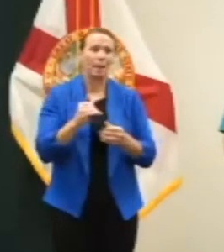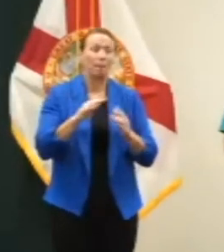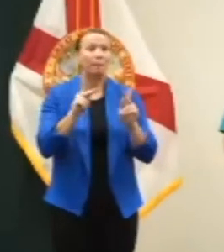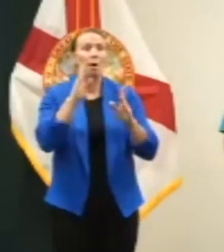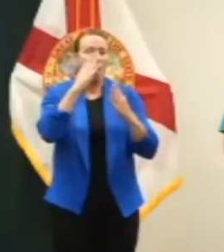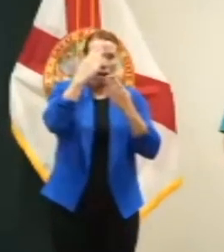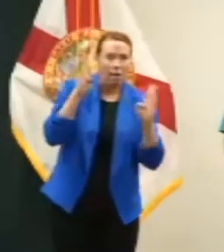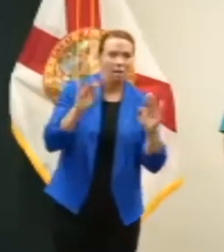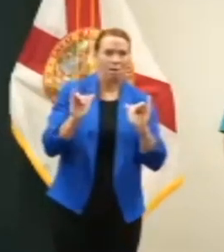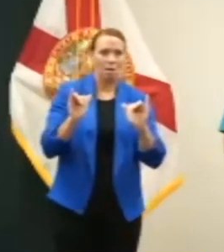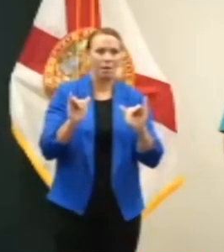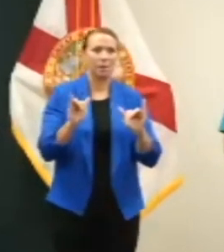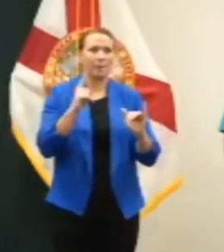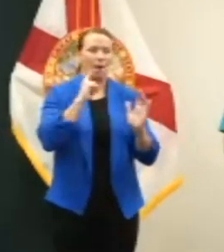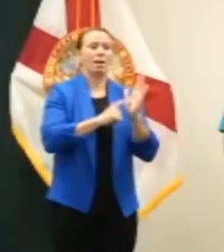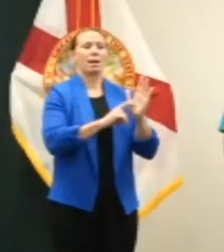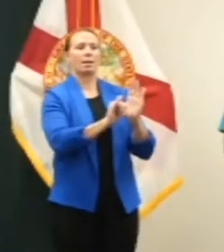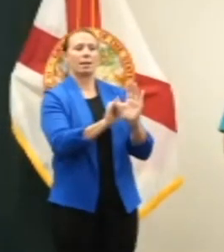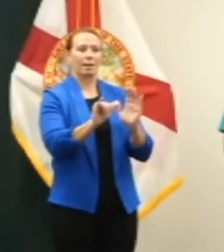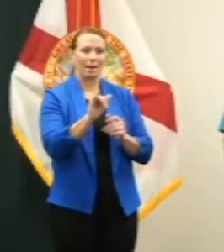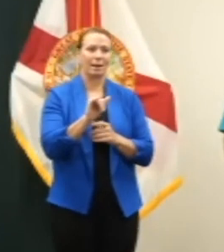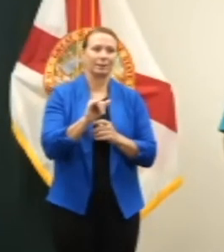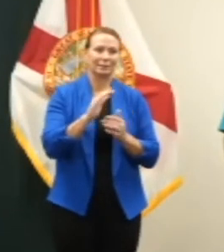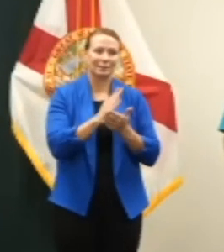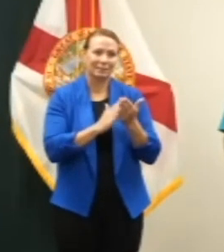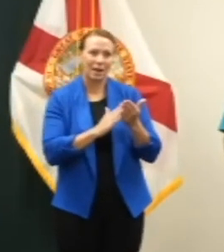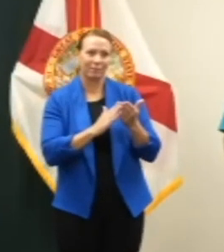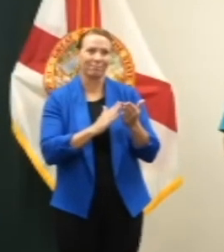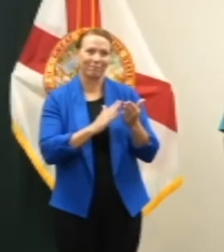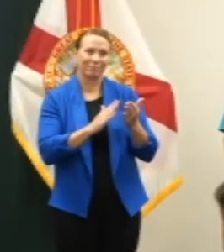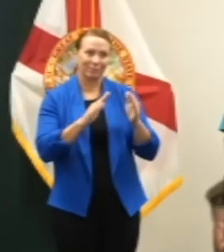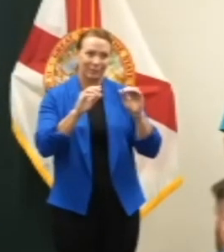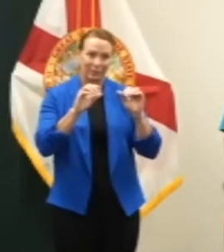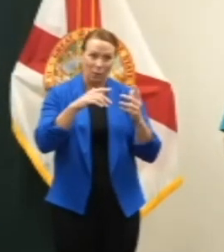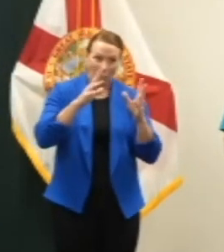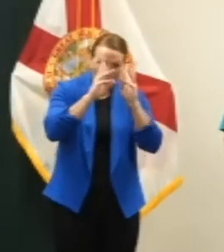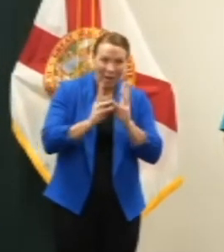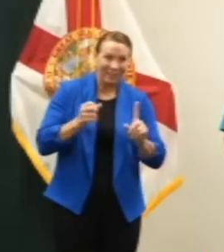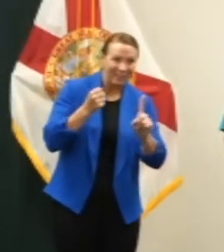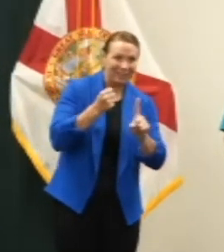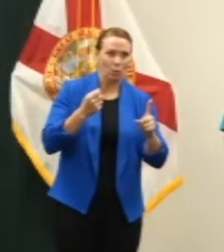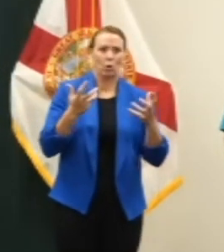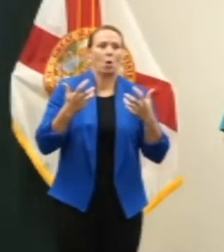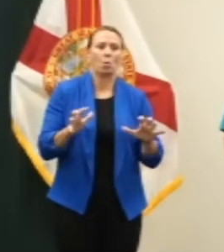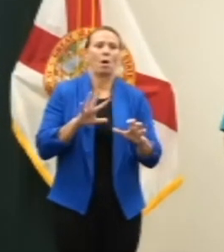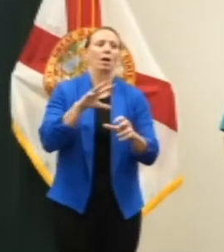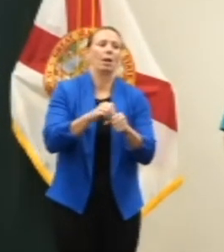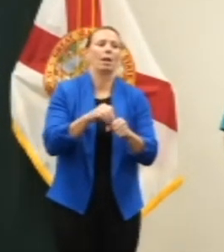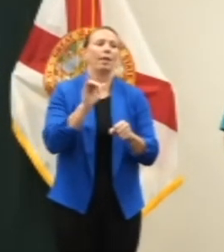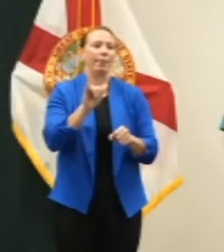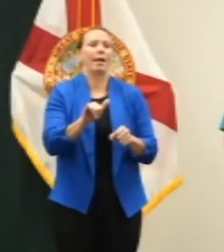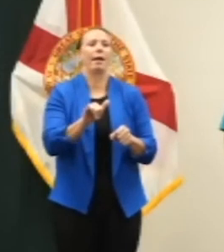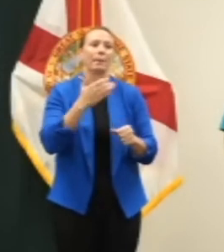Hurricane Ian, some of this storm surge, it's not something that you want to mess with. That's the thing that can be really, really deadly is the